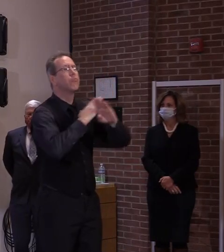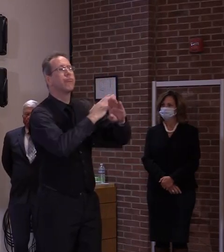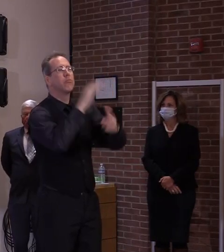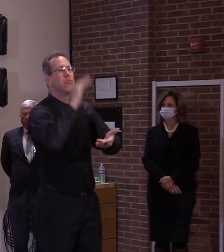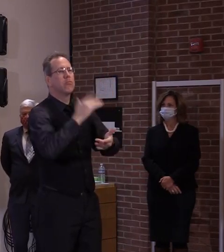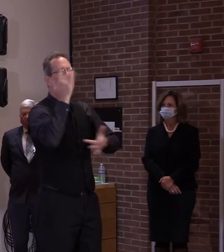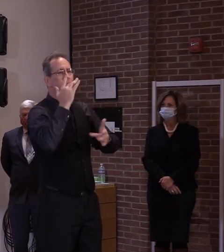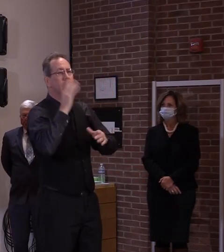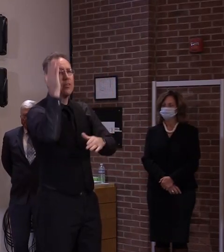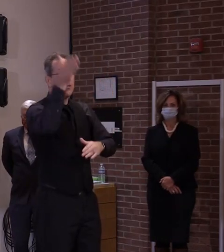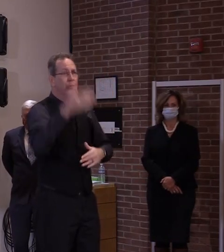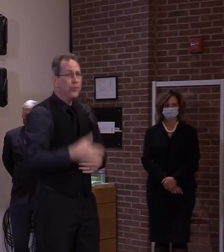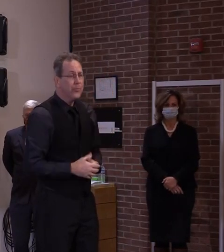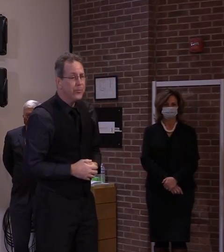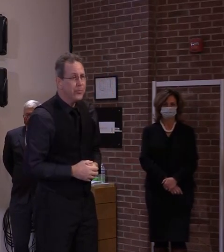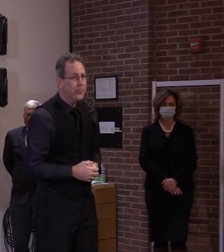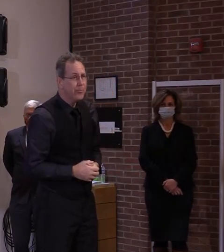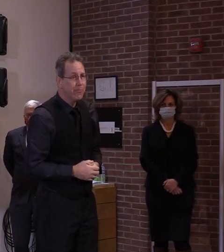Thank you.